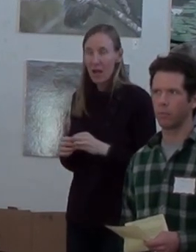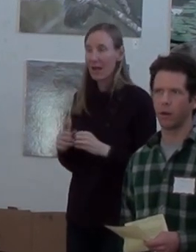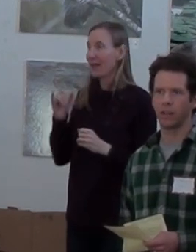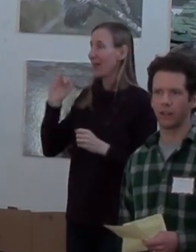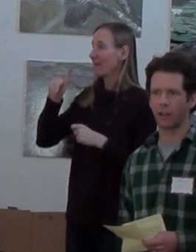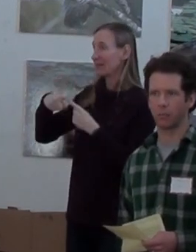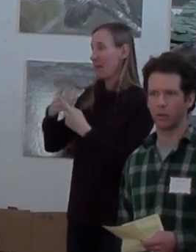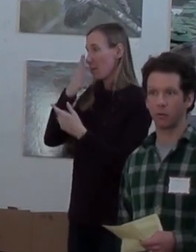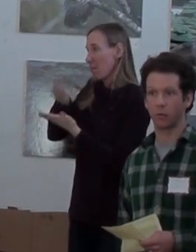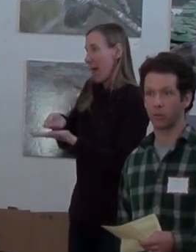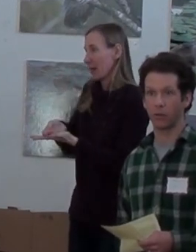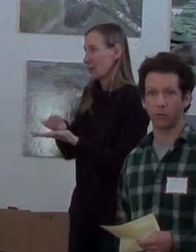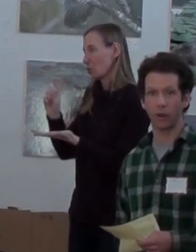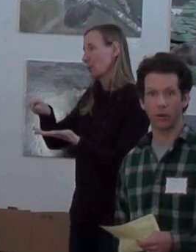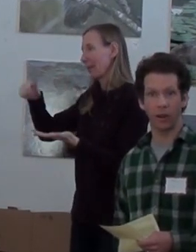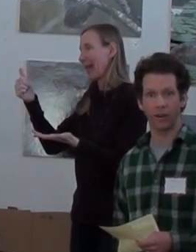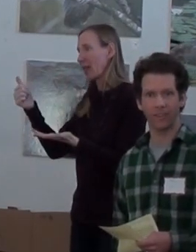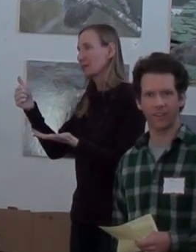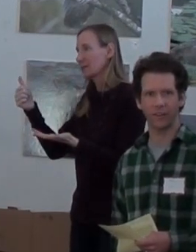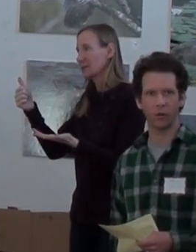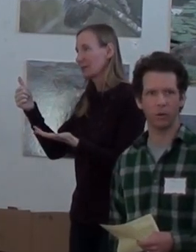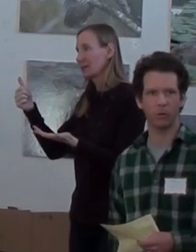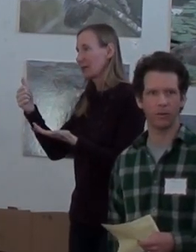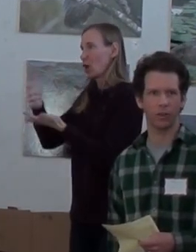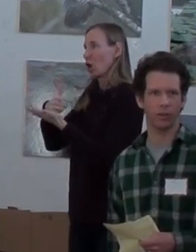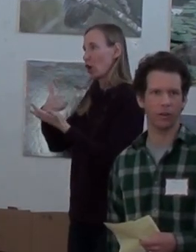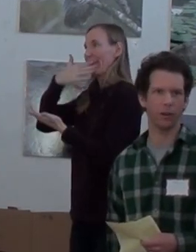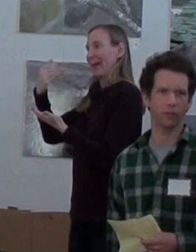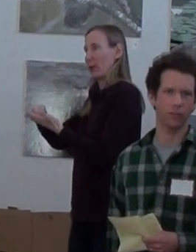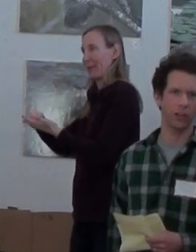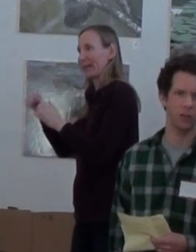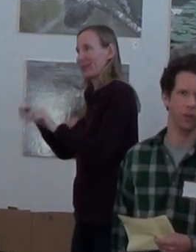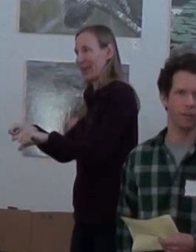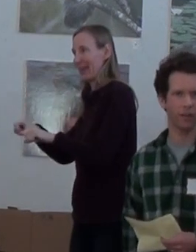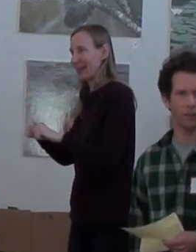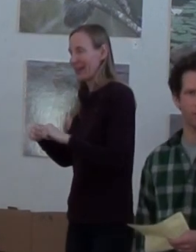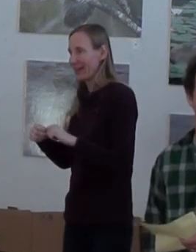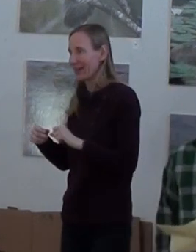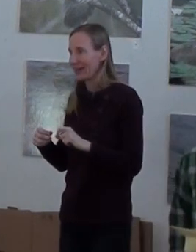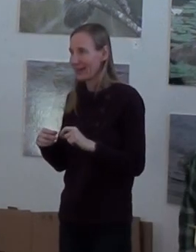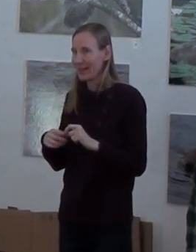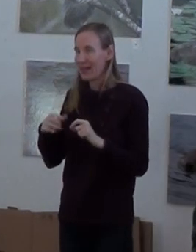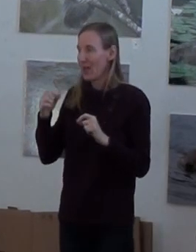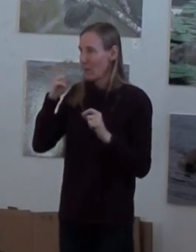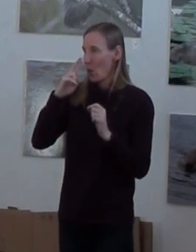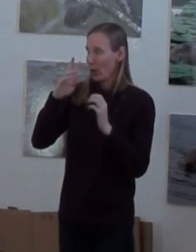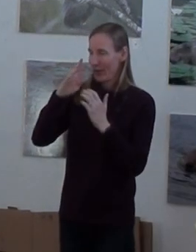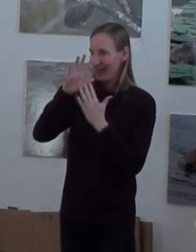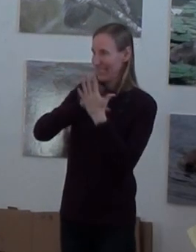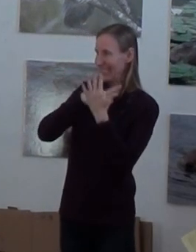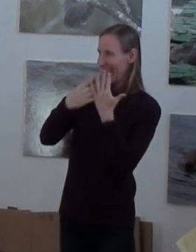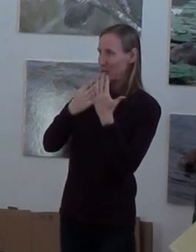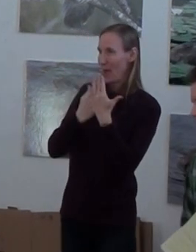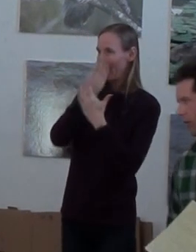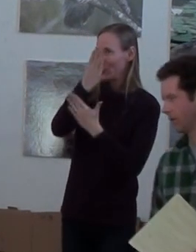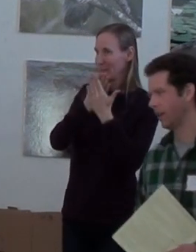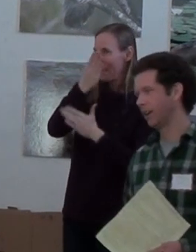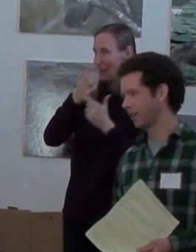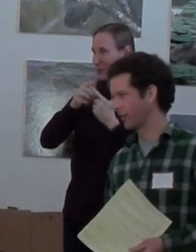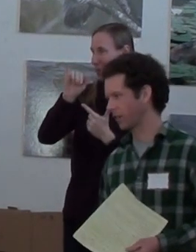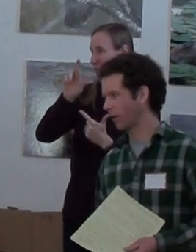if it's about money, then I could be doing something else far greater. And I tell people, if you look at the schedule after I submit, you know, the file that I have to the IRS every